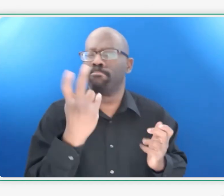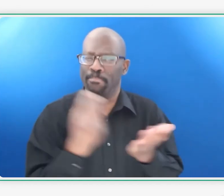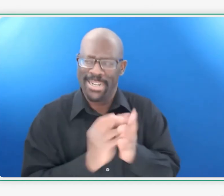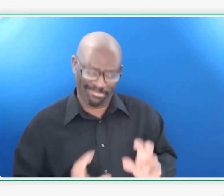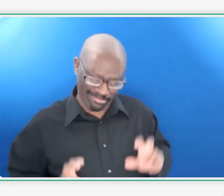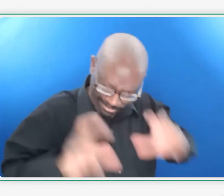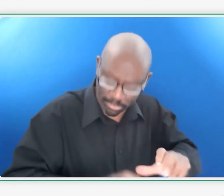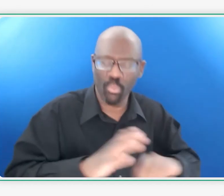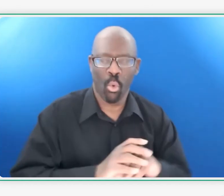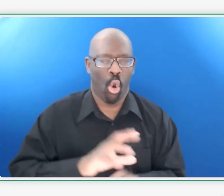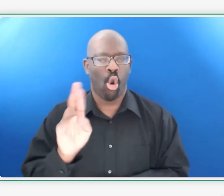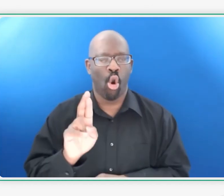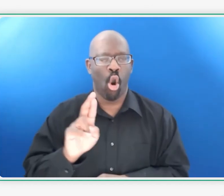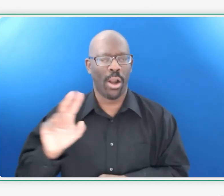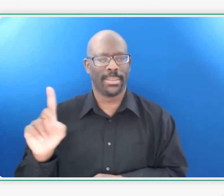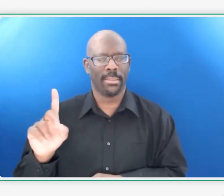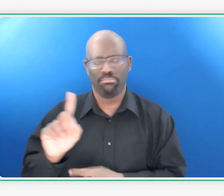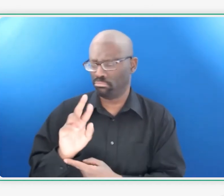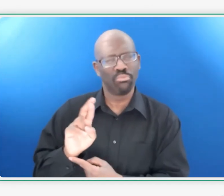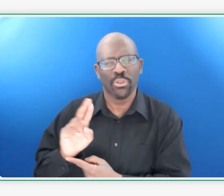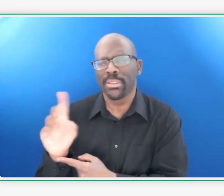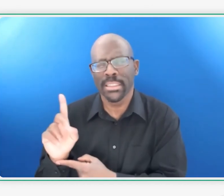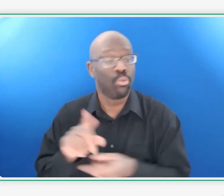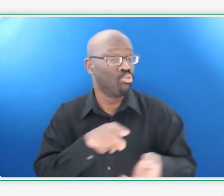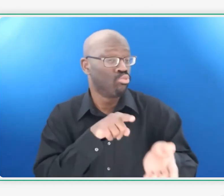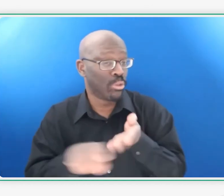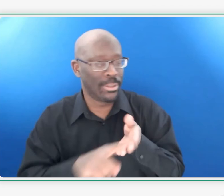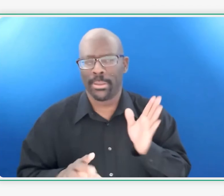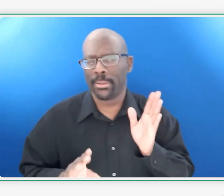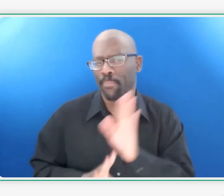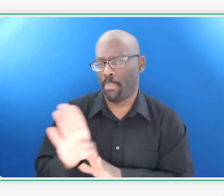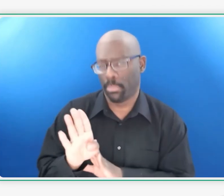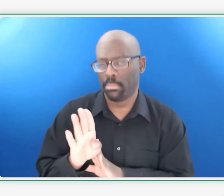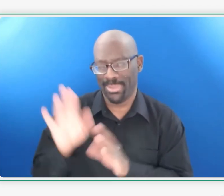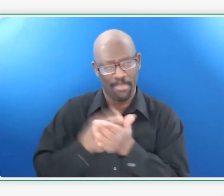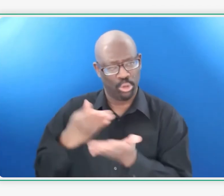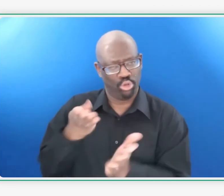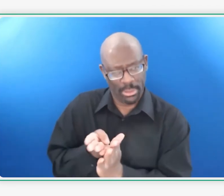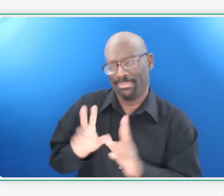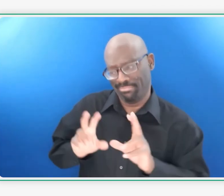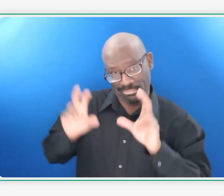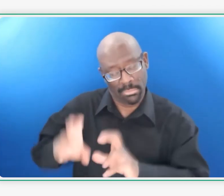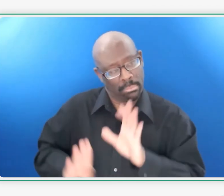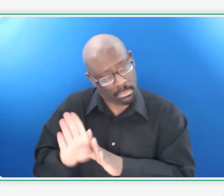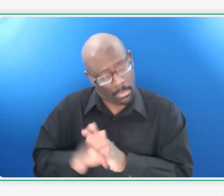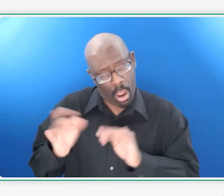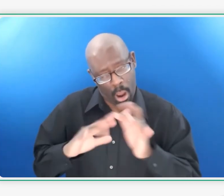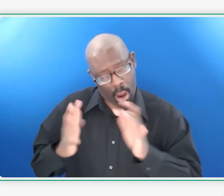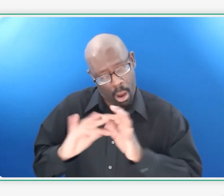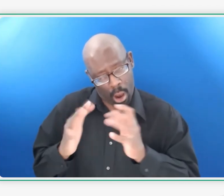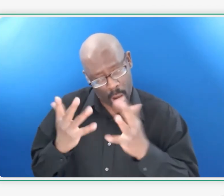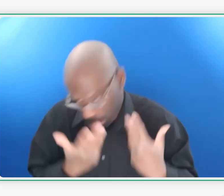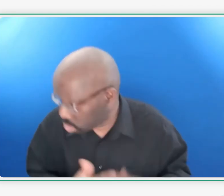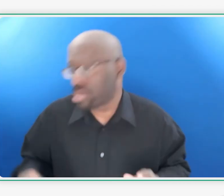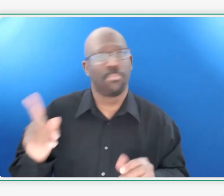suffering. And Steve Jobs was trying to figure out ways to innovate, so he invested all the money into R&D, which stands for research